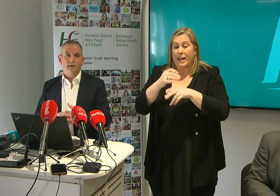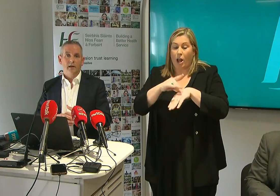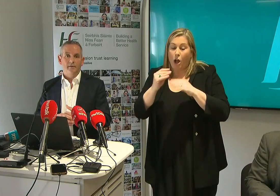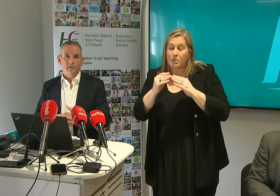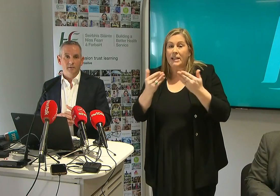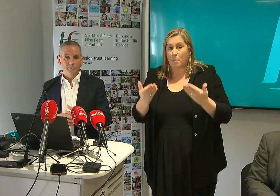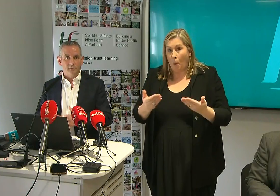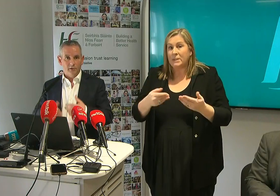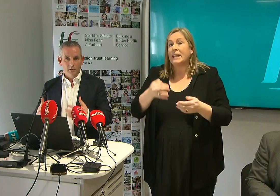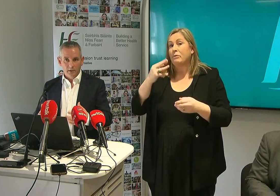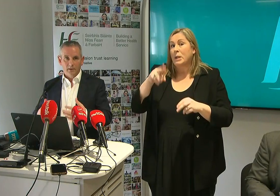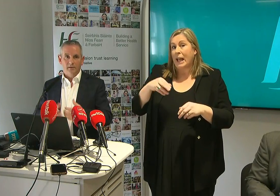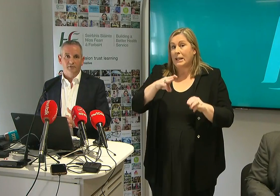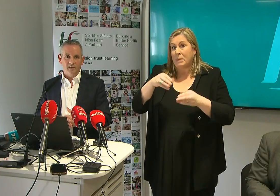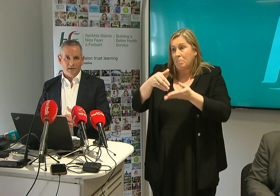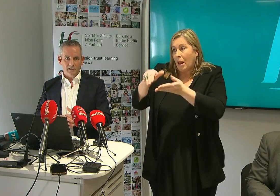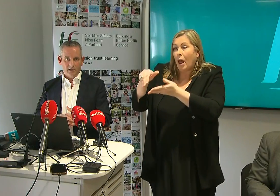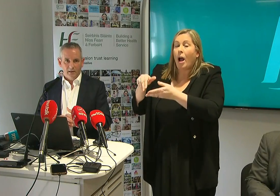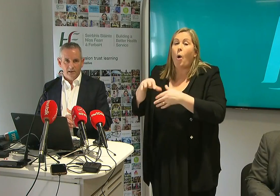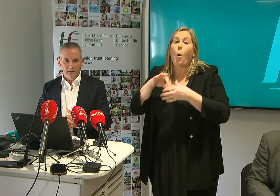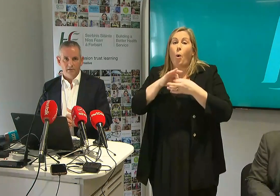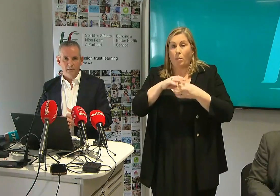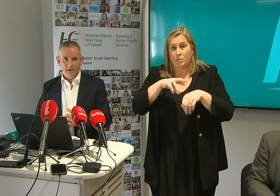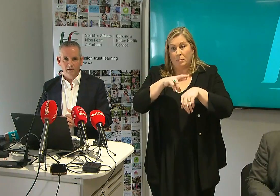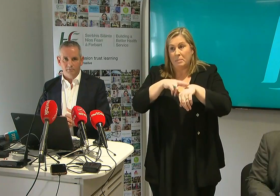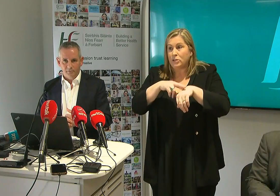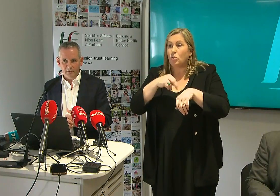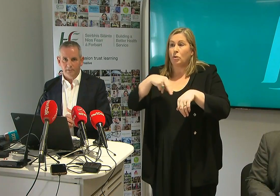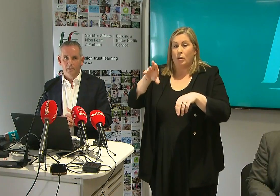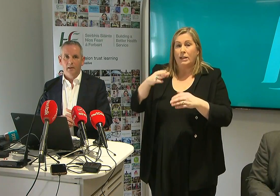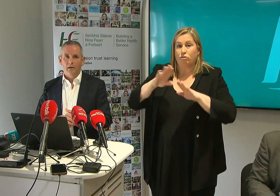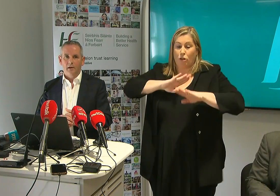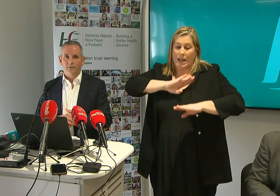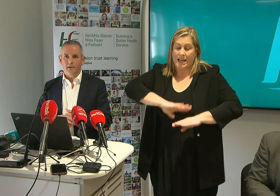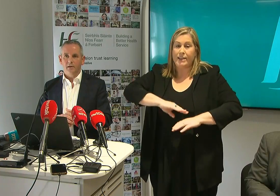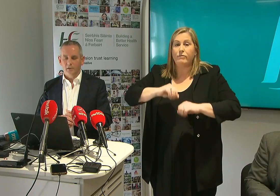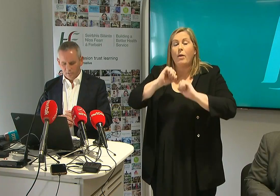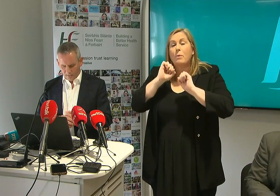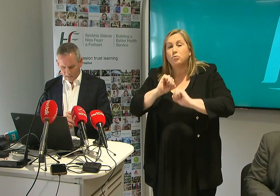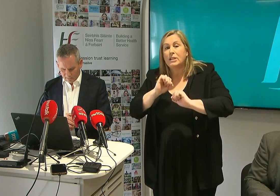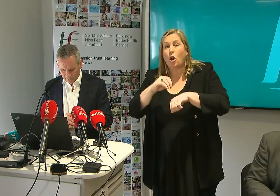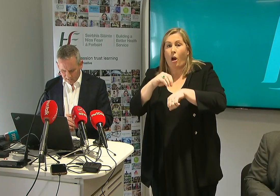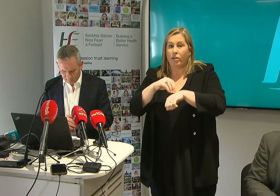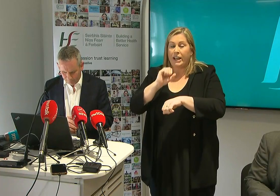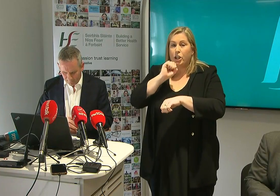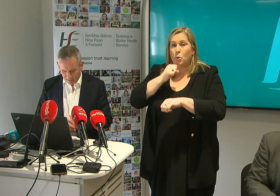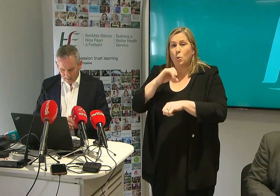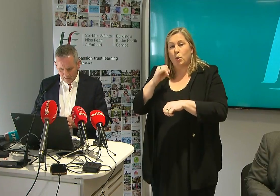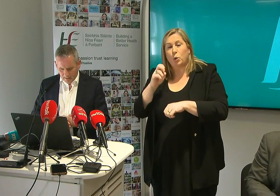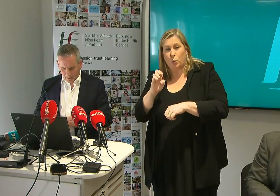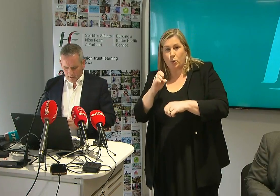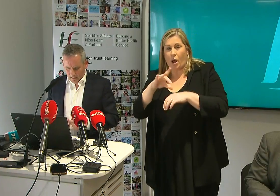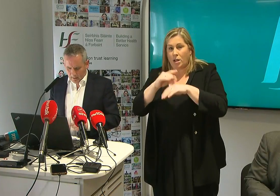progress those people through different settings and indeed relieve the pressure on the acute hospital system.